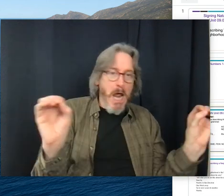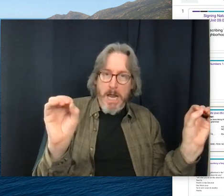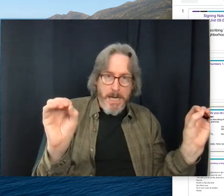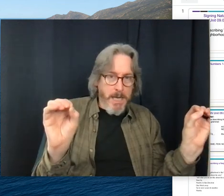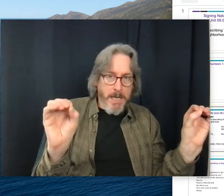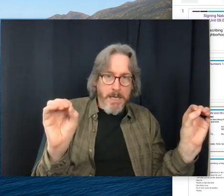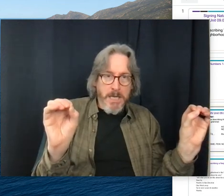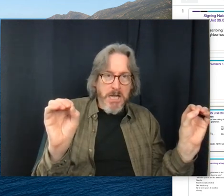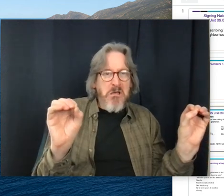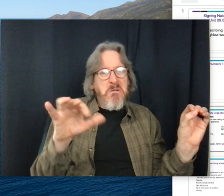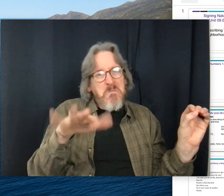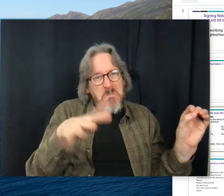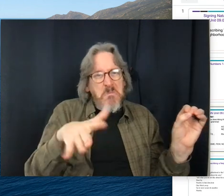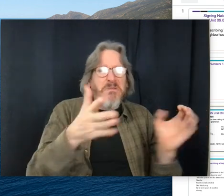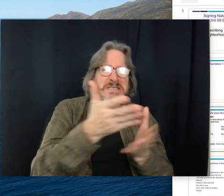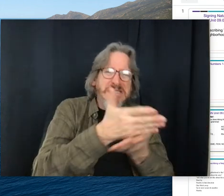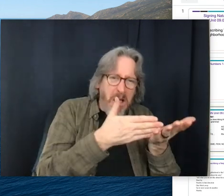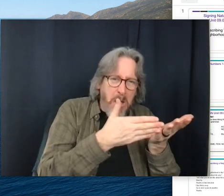none.